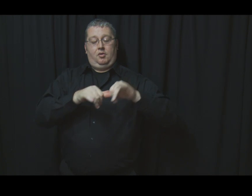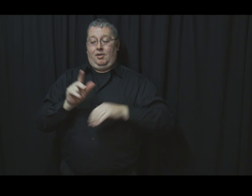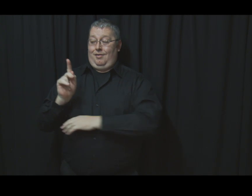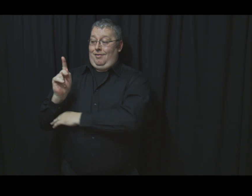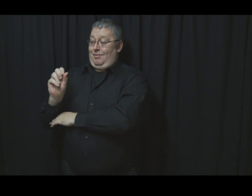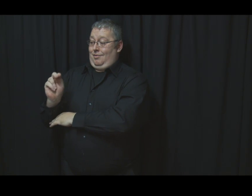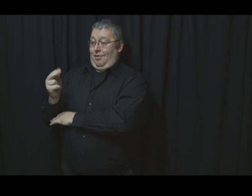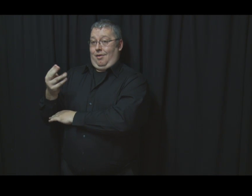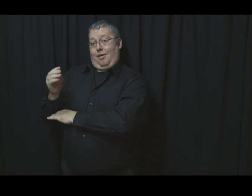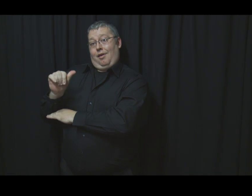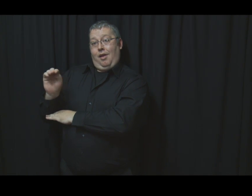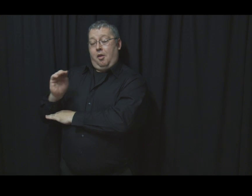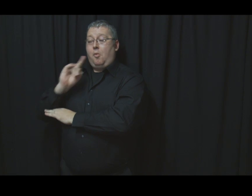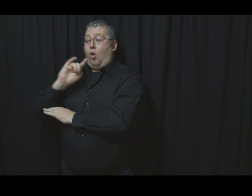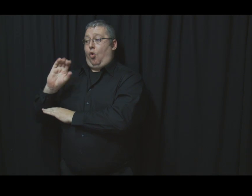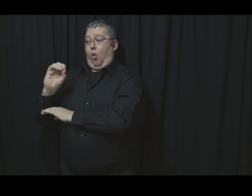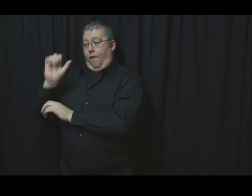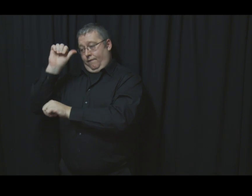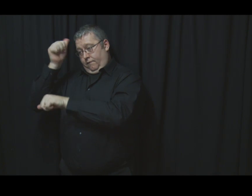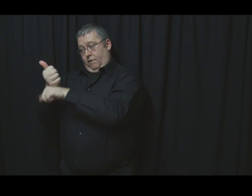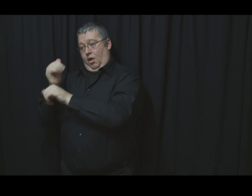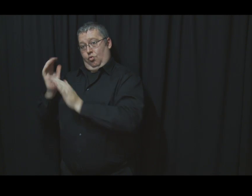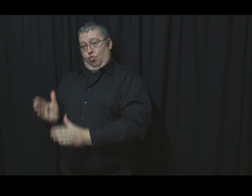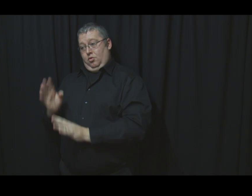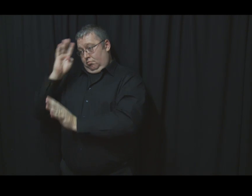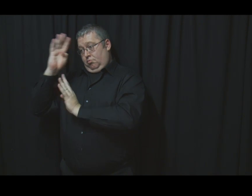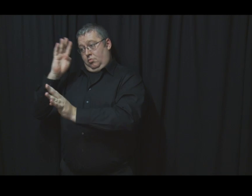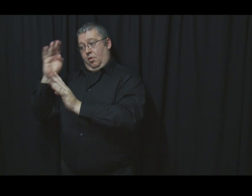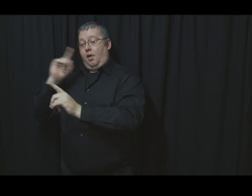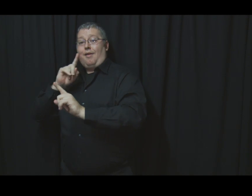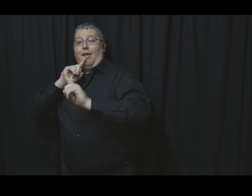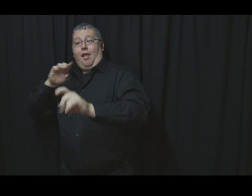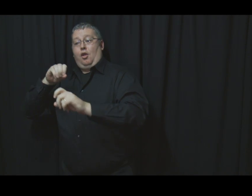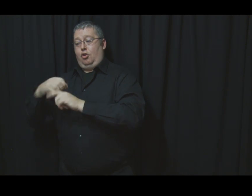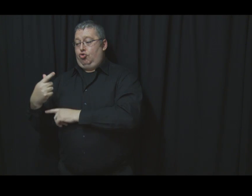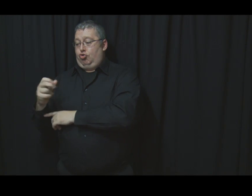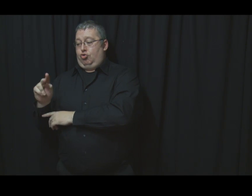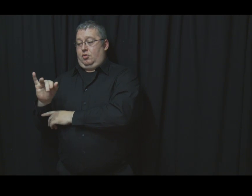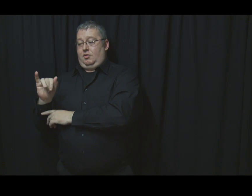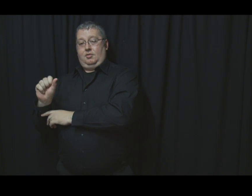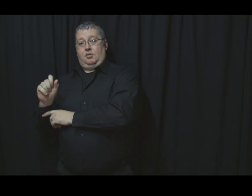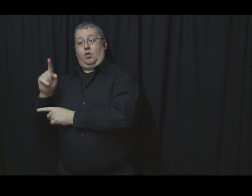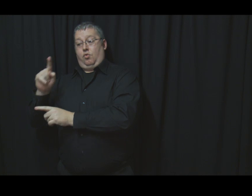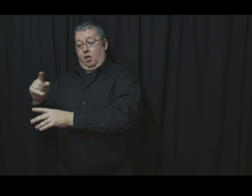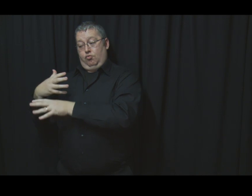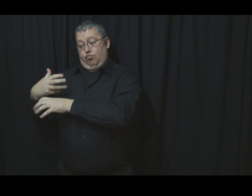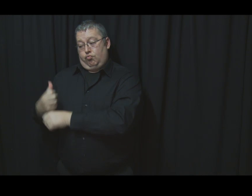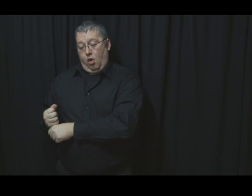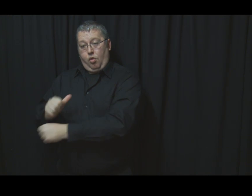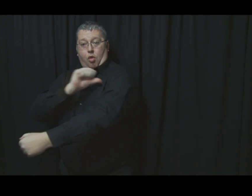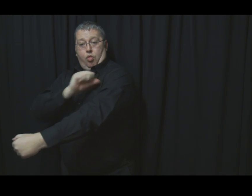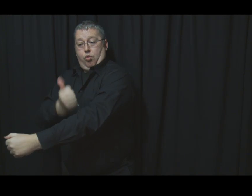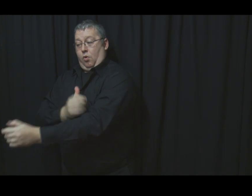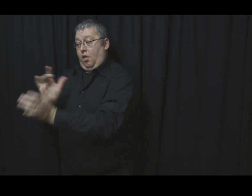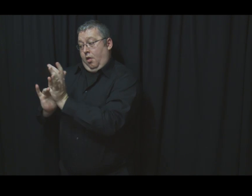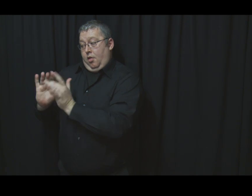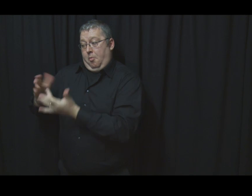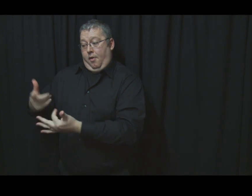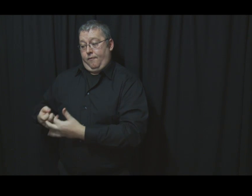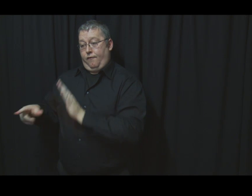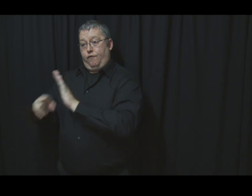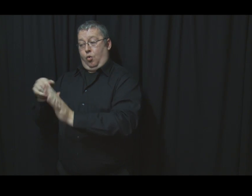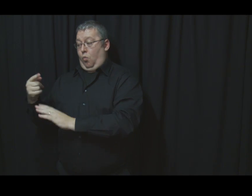co-founder of Answers in Genesis, a Bible-defending organization that upholds the authority of the scriptures from the very first verse. Mr. Ham is the